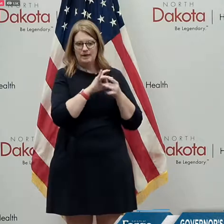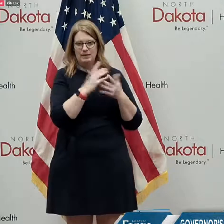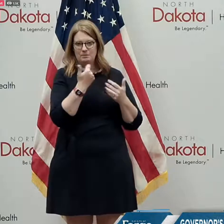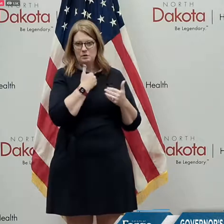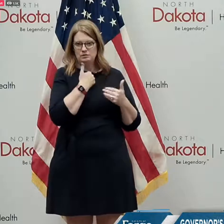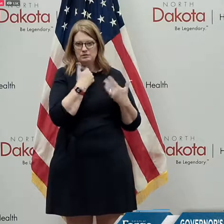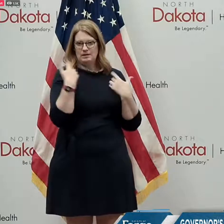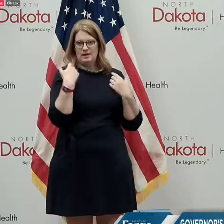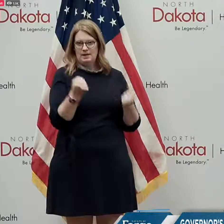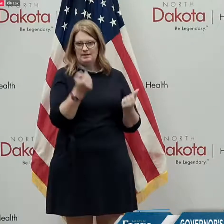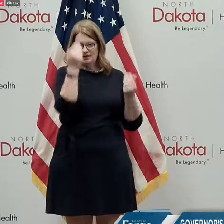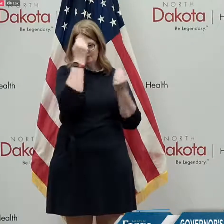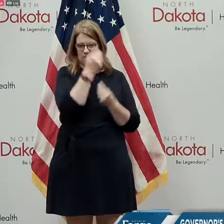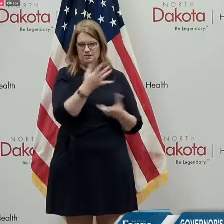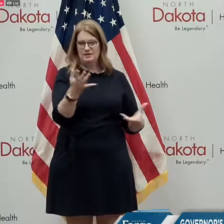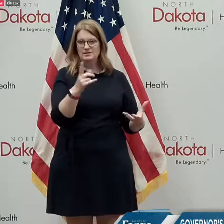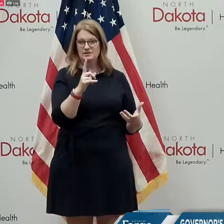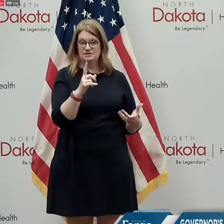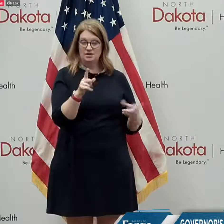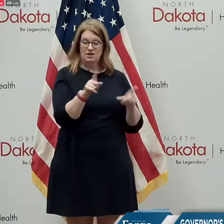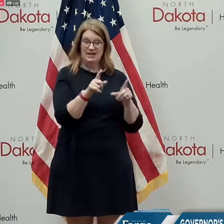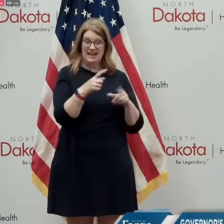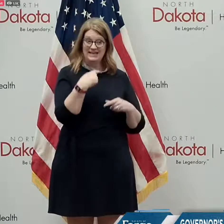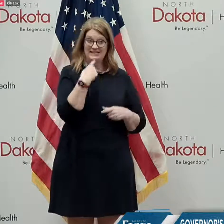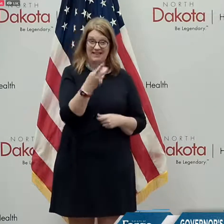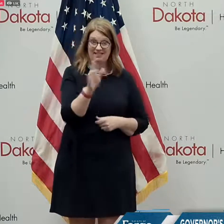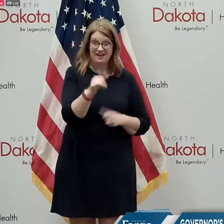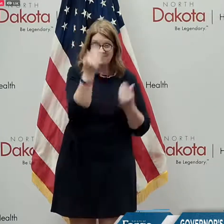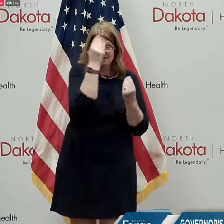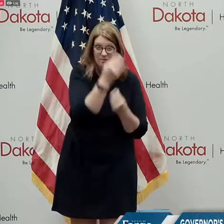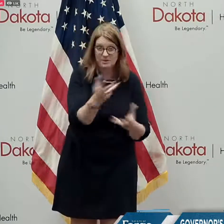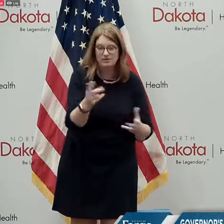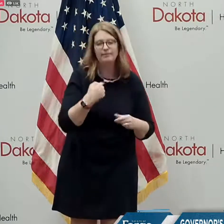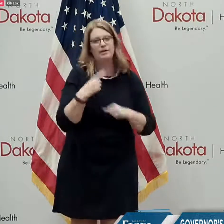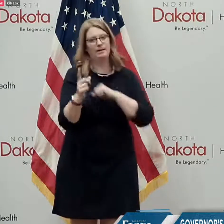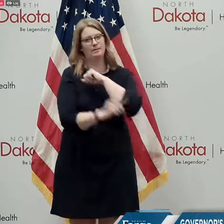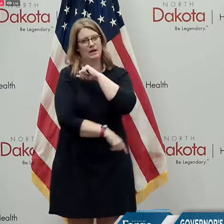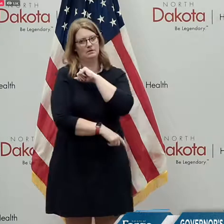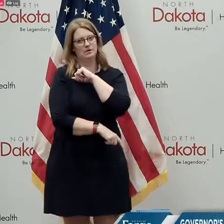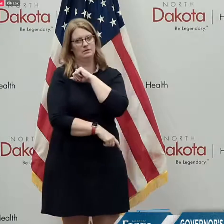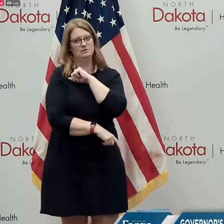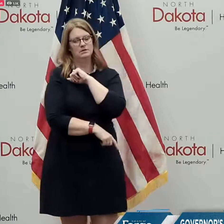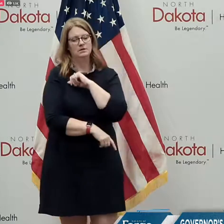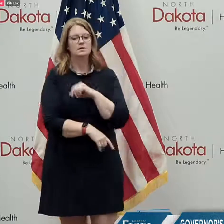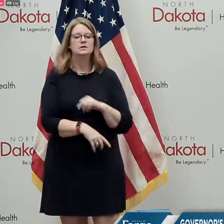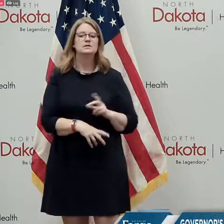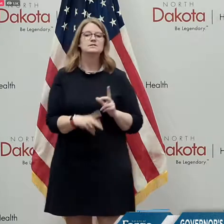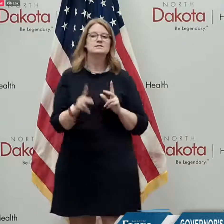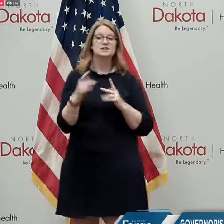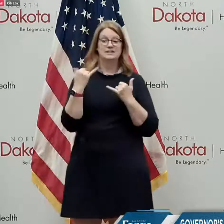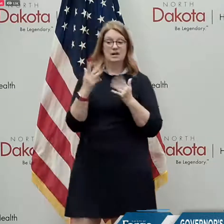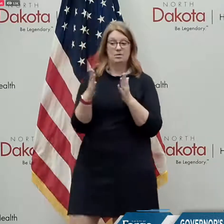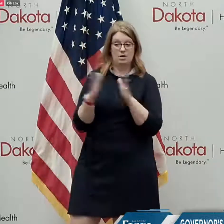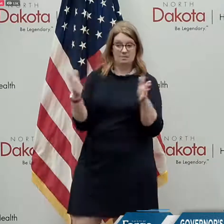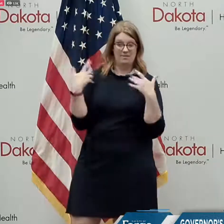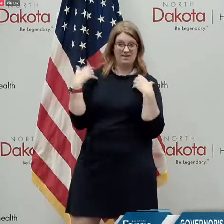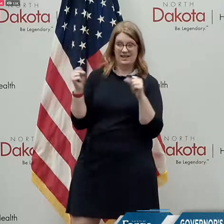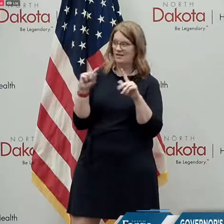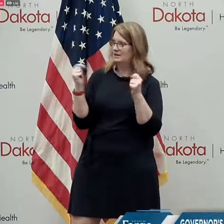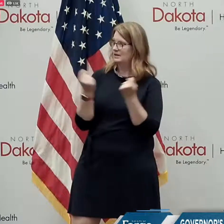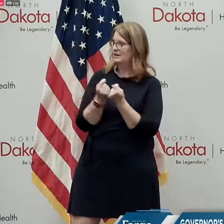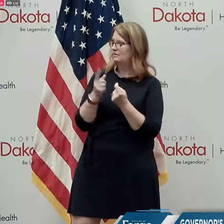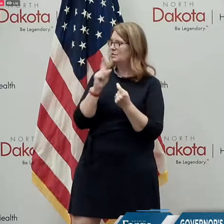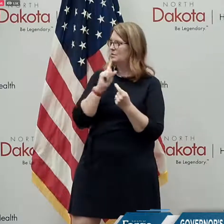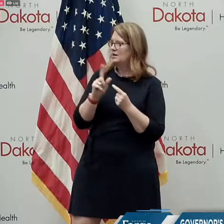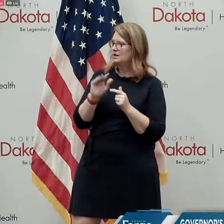information can come with some pretty high federal penalties. And so we have to, the people that we're asking on our public health team to work on this, and the